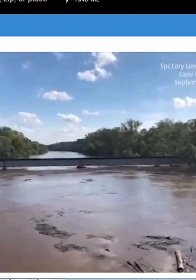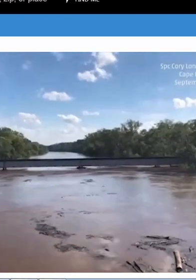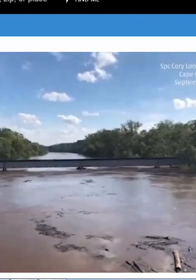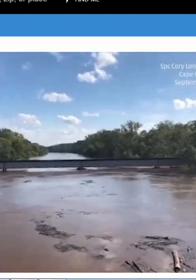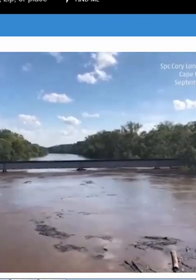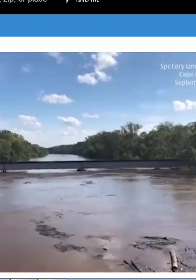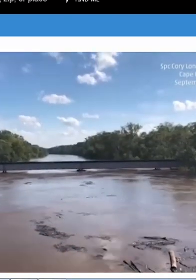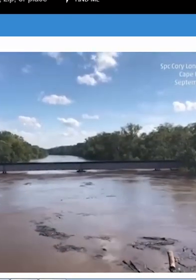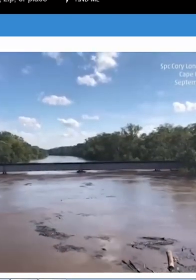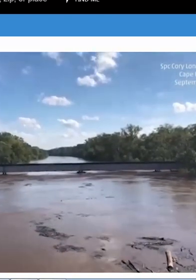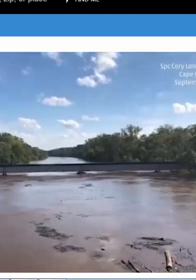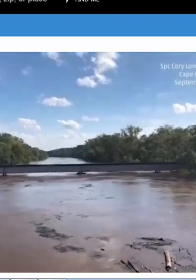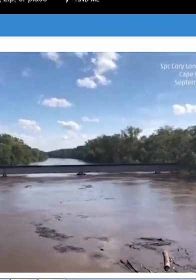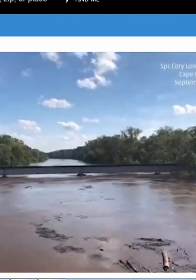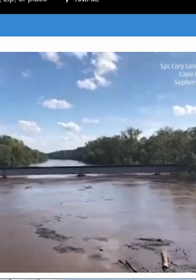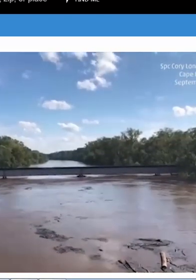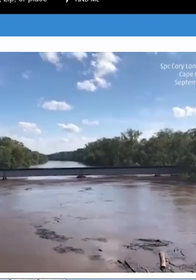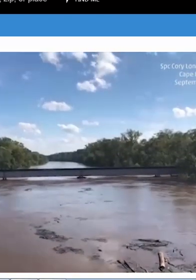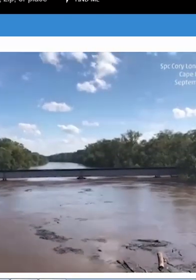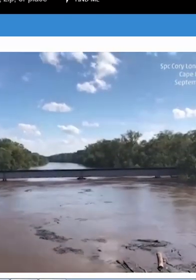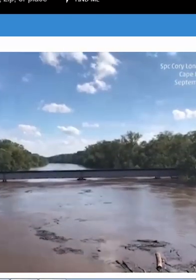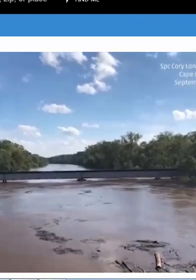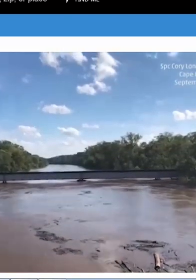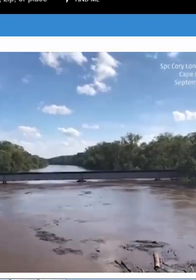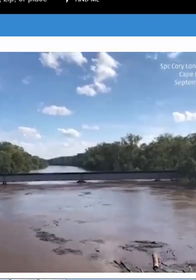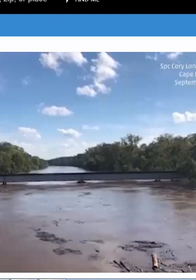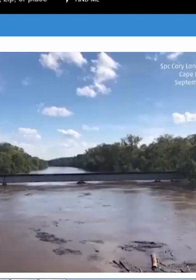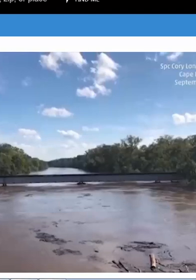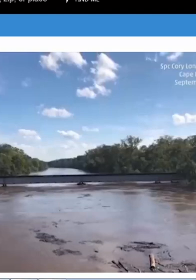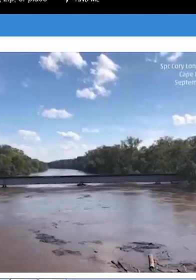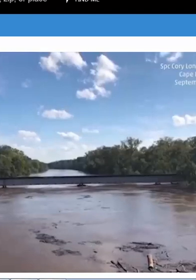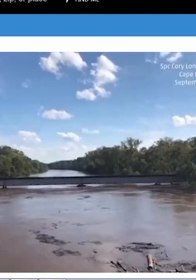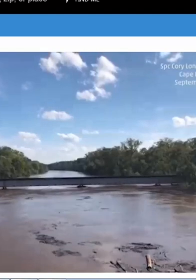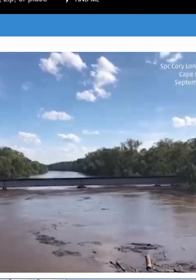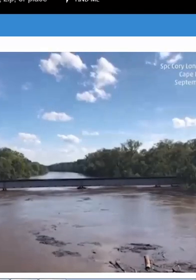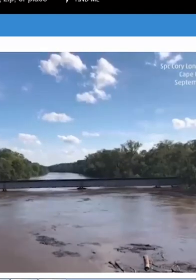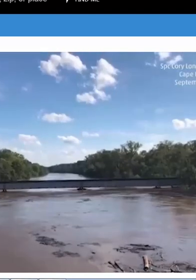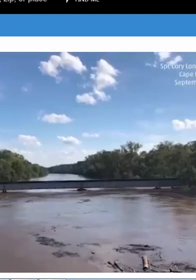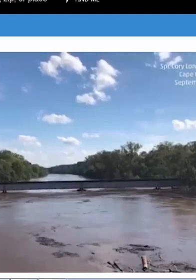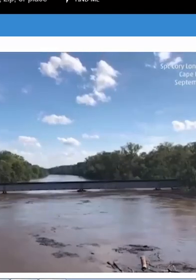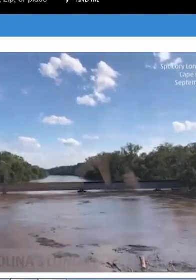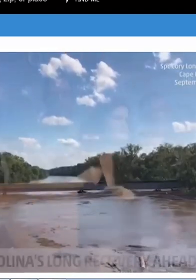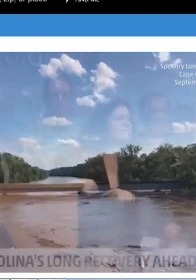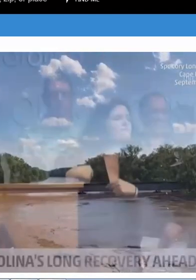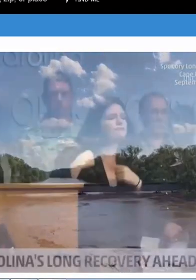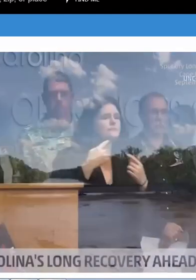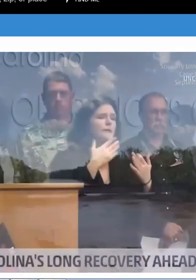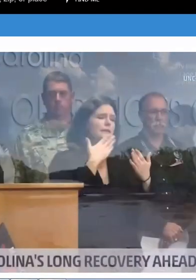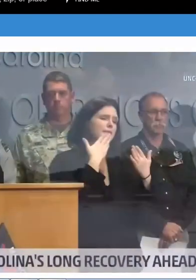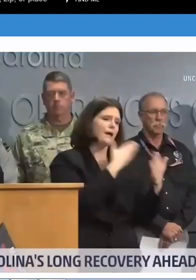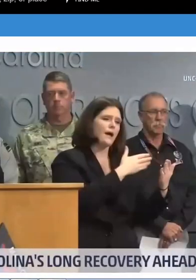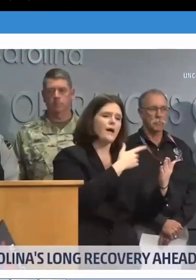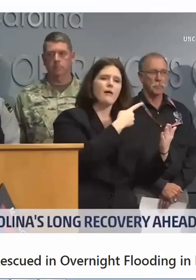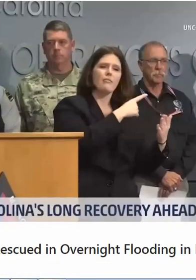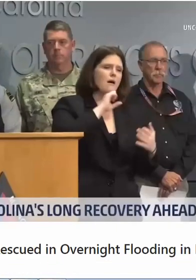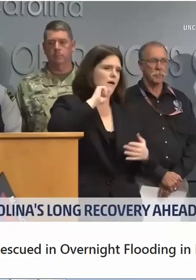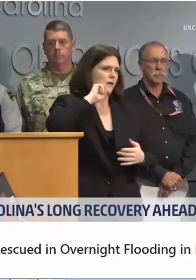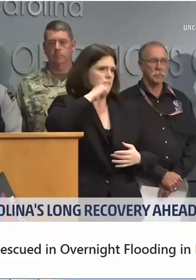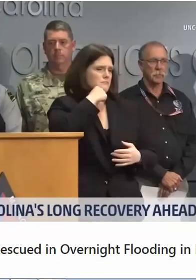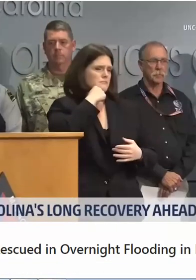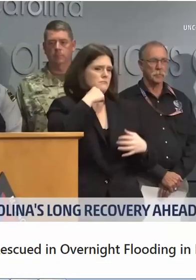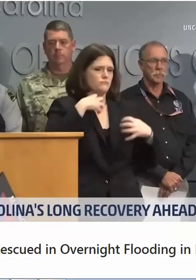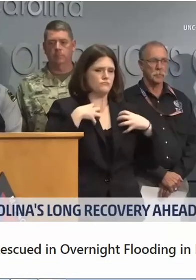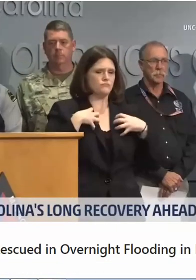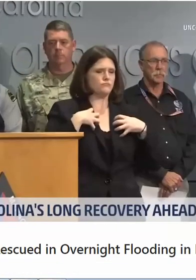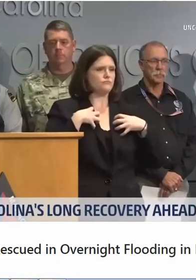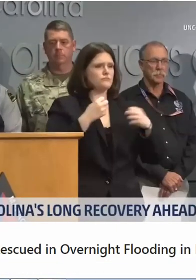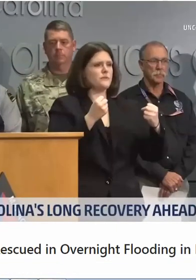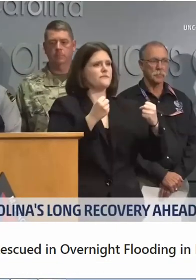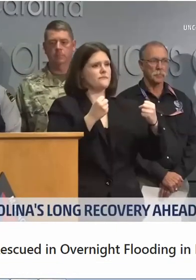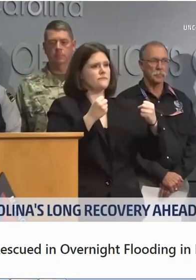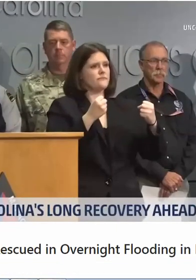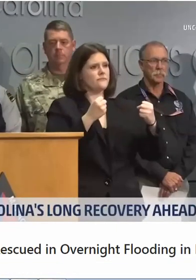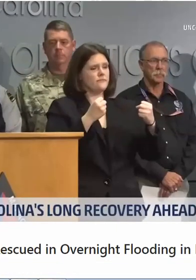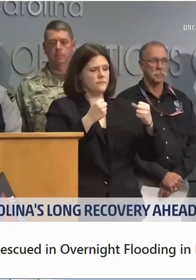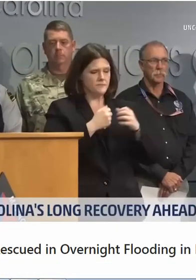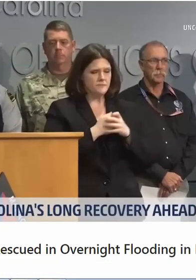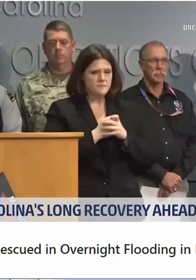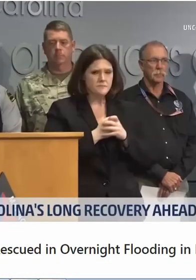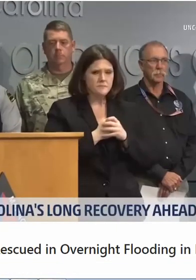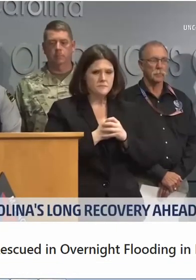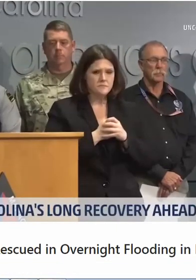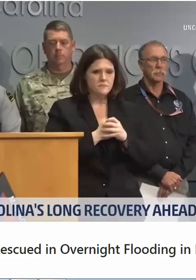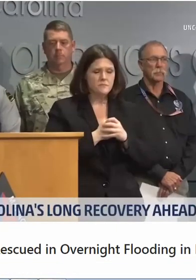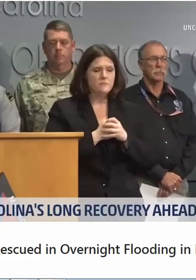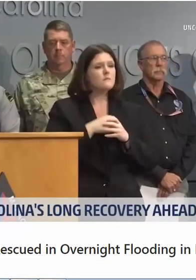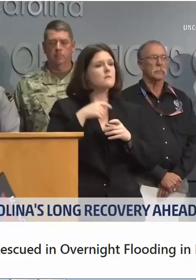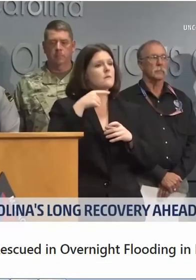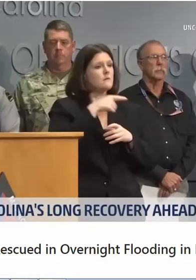grateful to our first responders who continue to show unflinching courage in the face of danger. They've